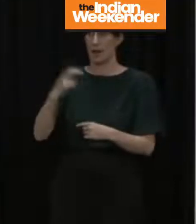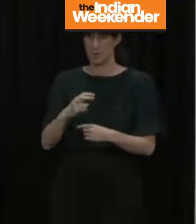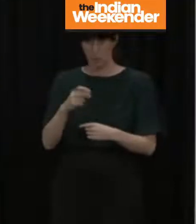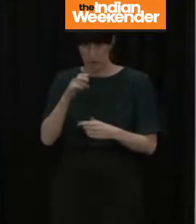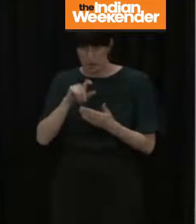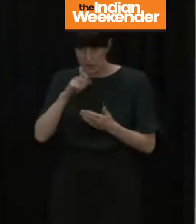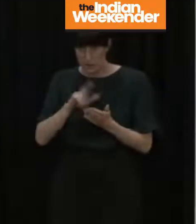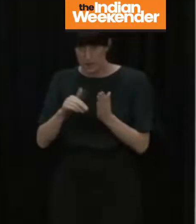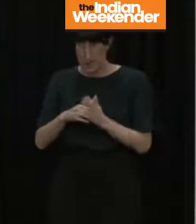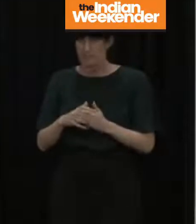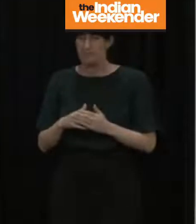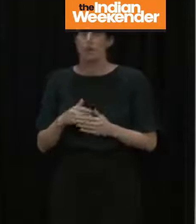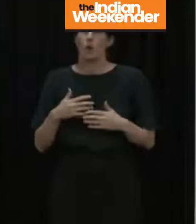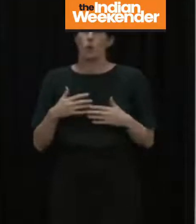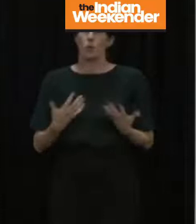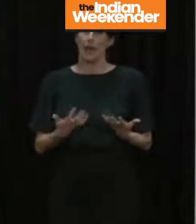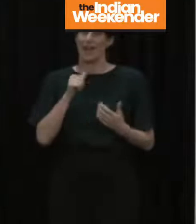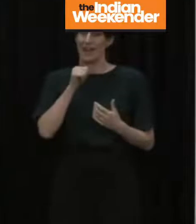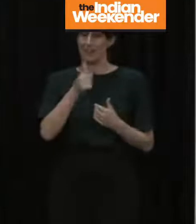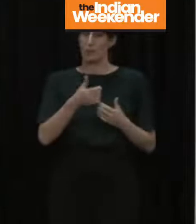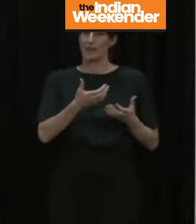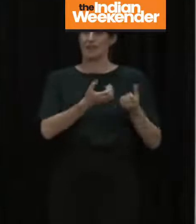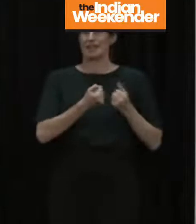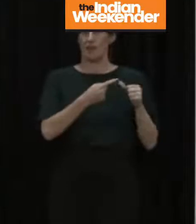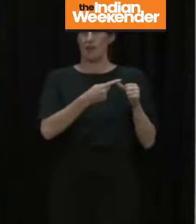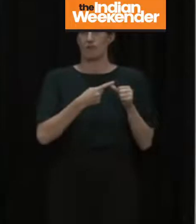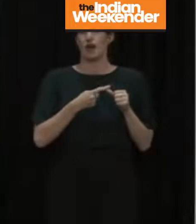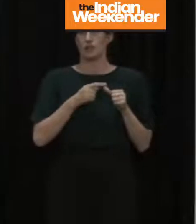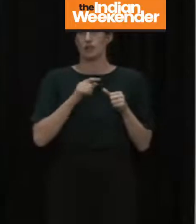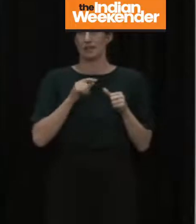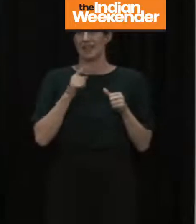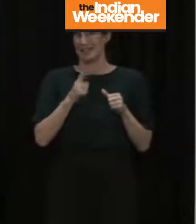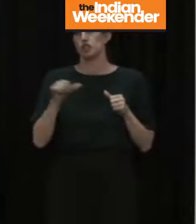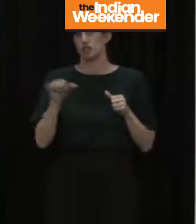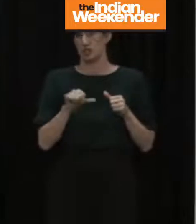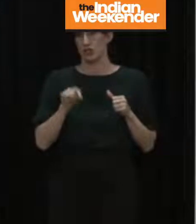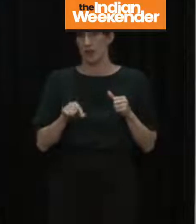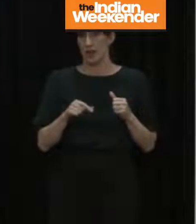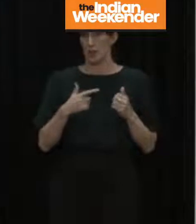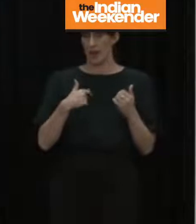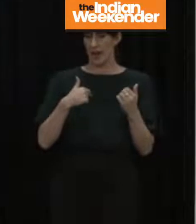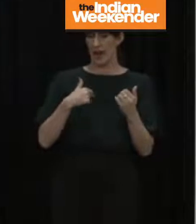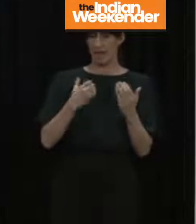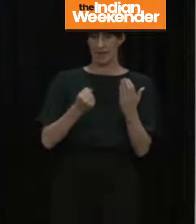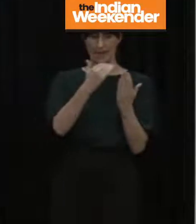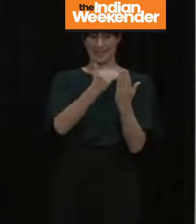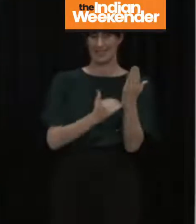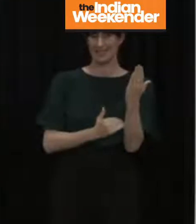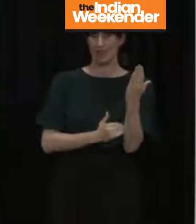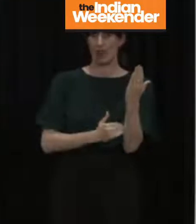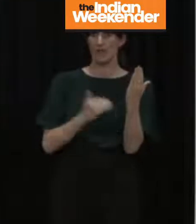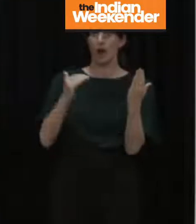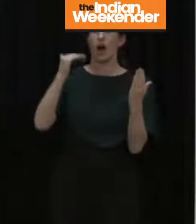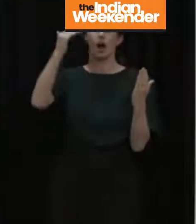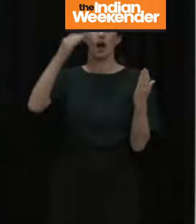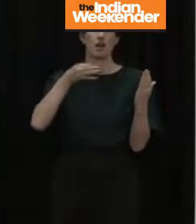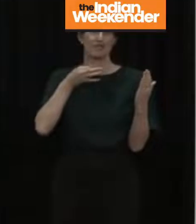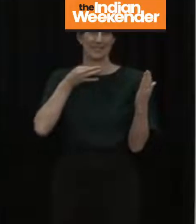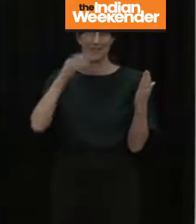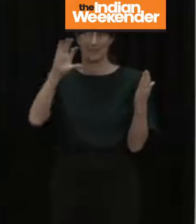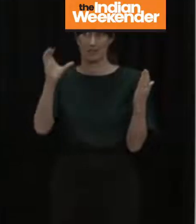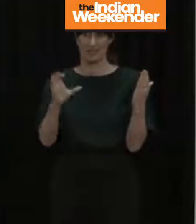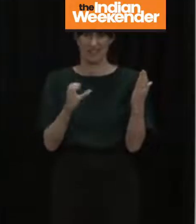travel ban? If the advice came to us to do that, as I said, we have a very high-risk country list. At the moment, we're moving to it only having